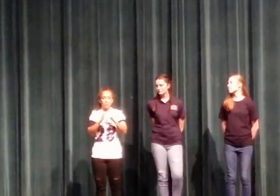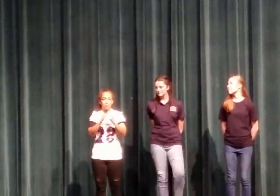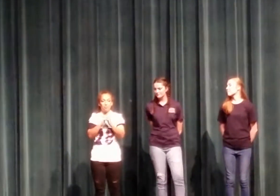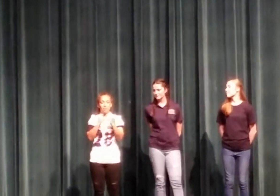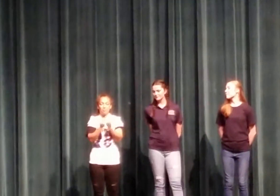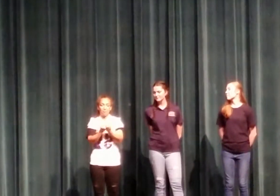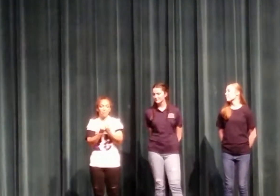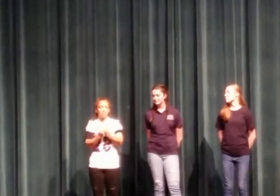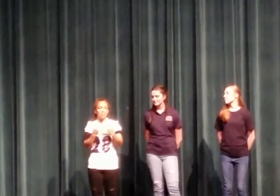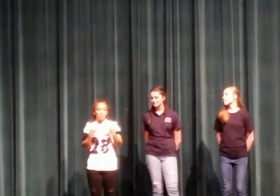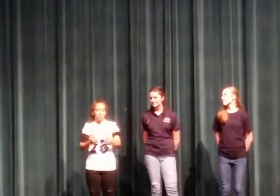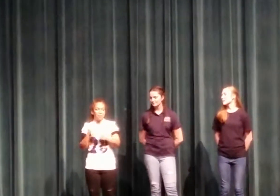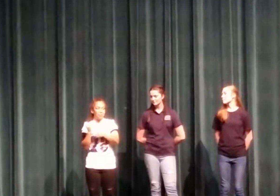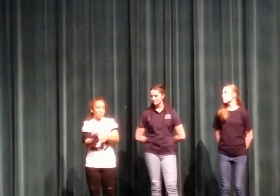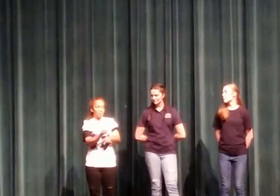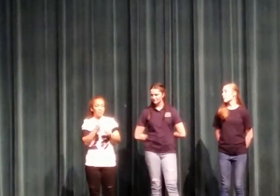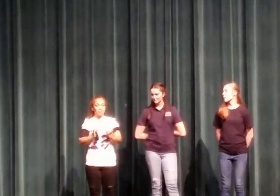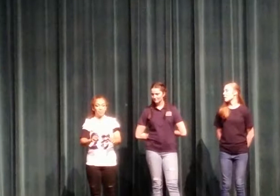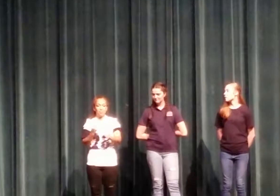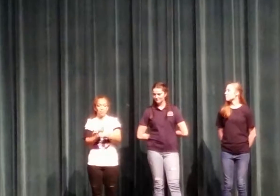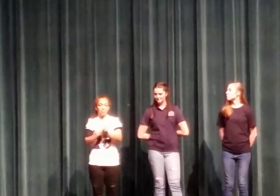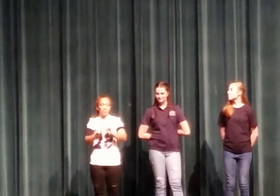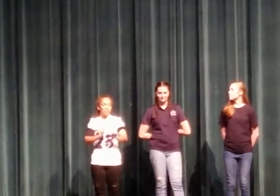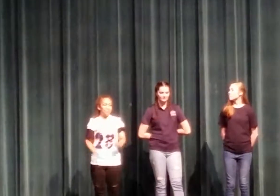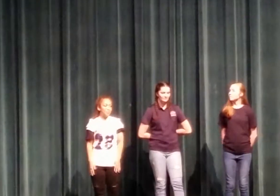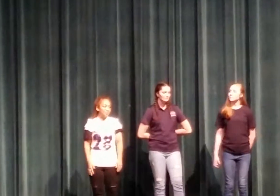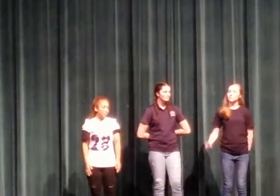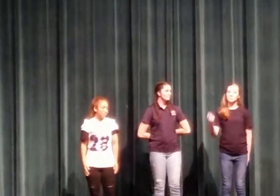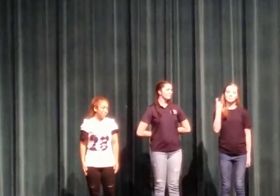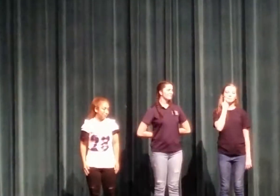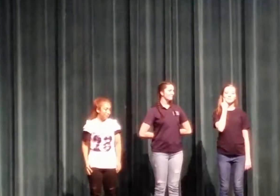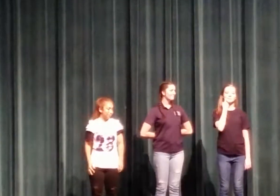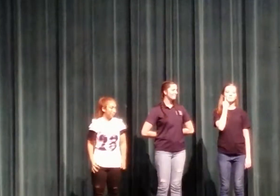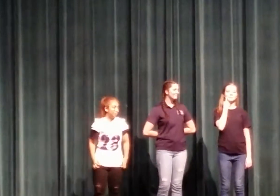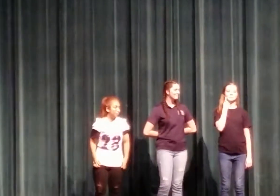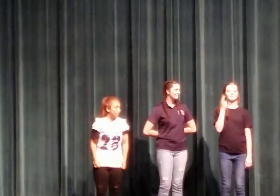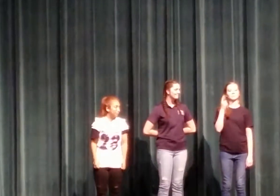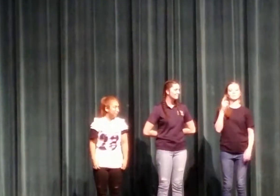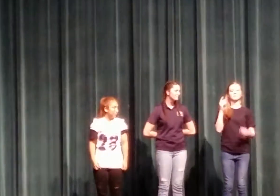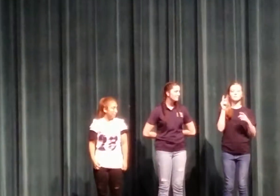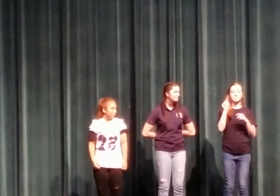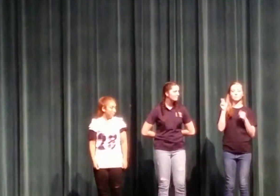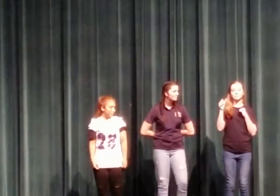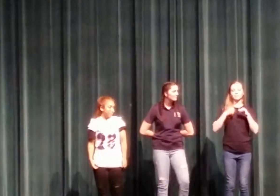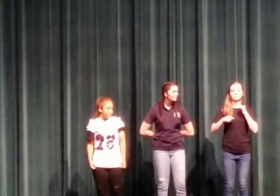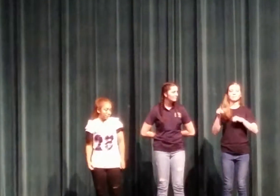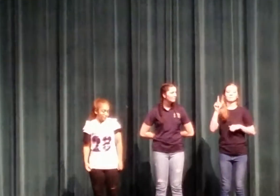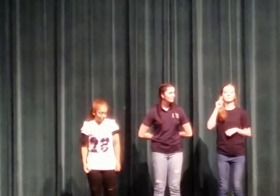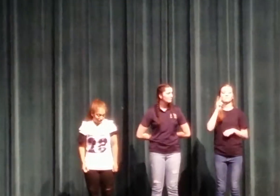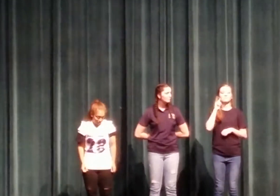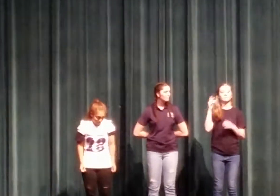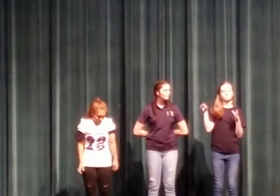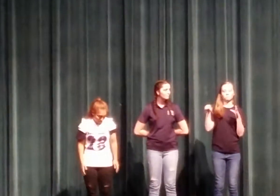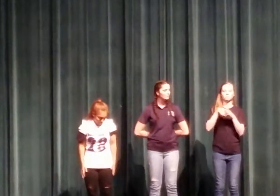team. And now they still use signs in baseball. More recently, deaf people have been involved in TV shows.